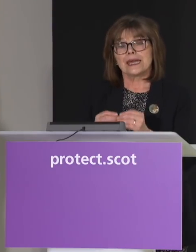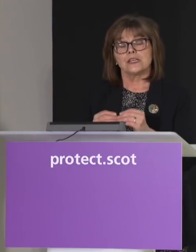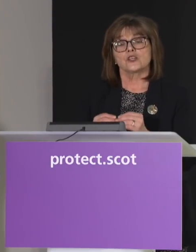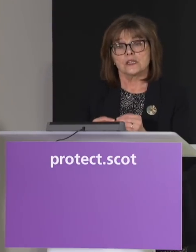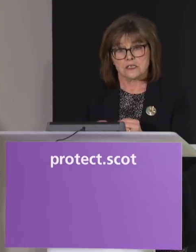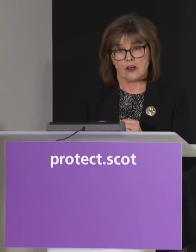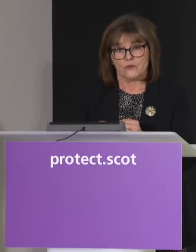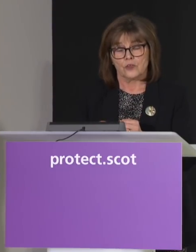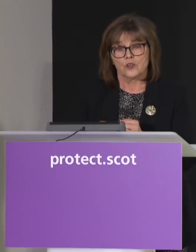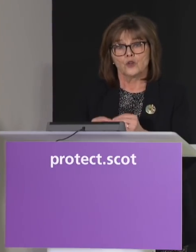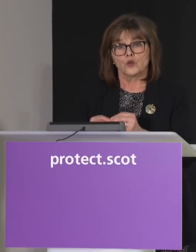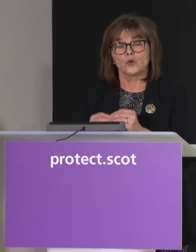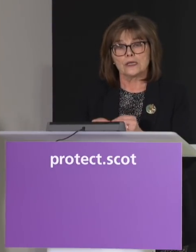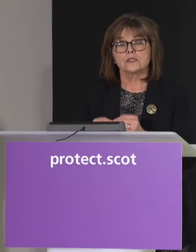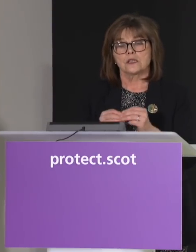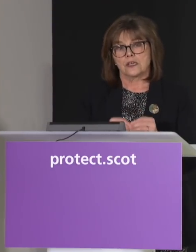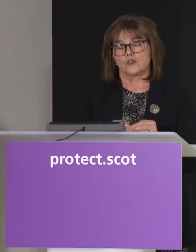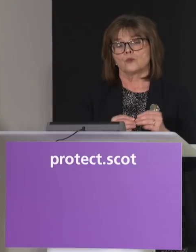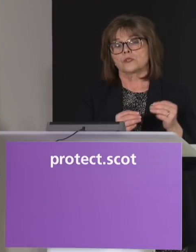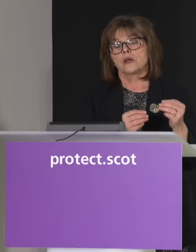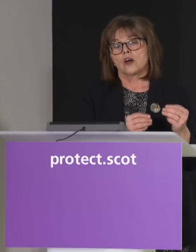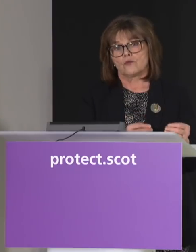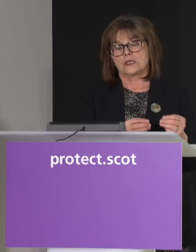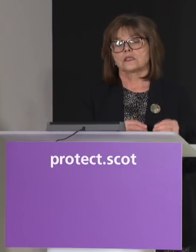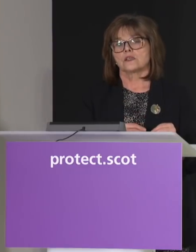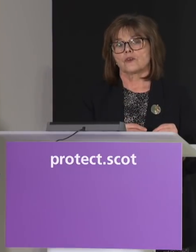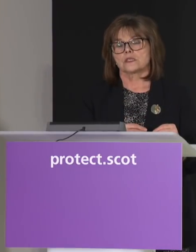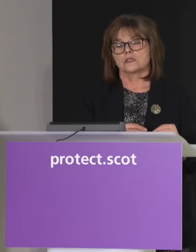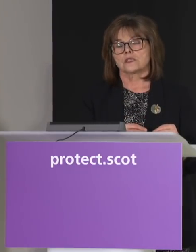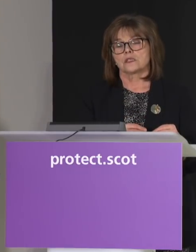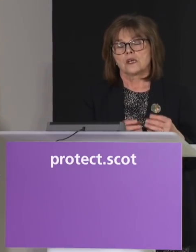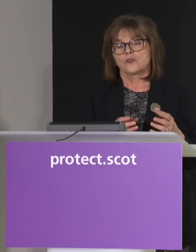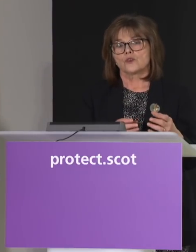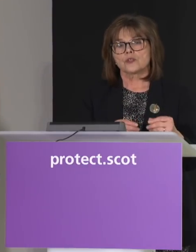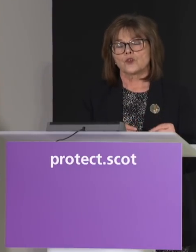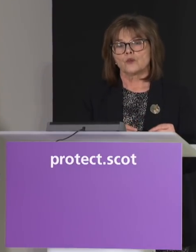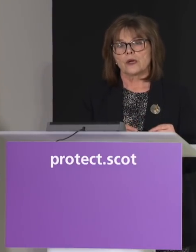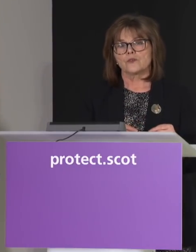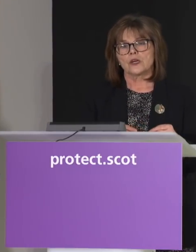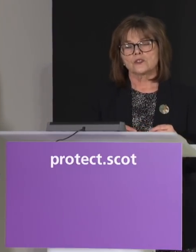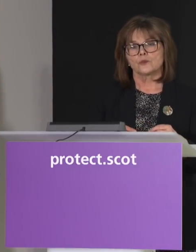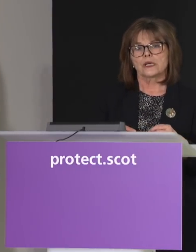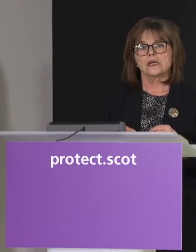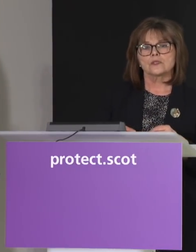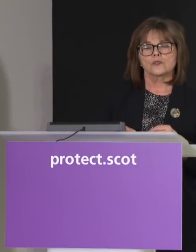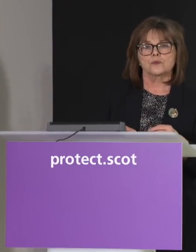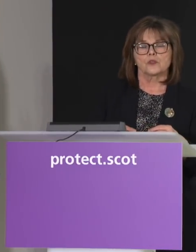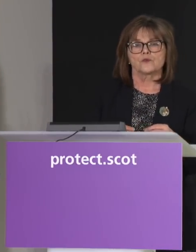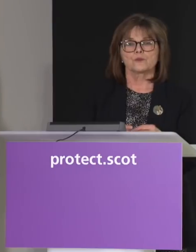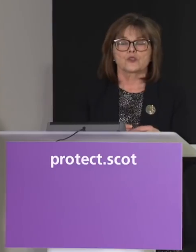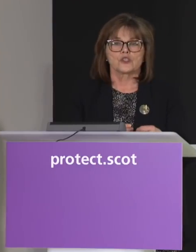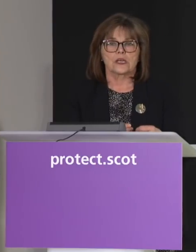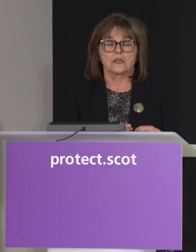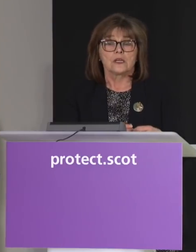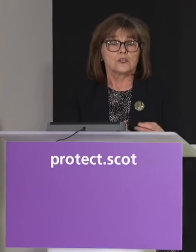to be NHS staff who go into the care homes and vaccinate the residents. And those of you who might have heard Donald McCaskill this morning